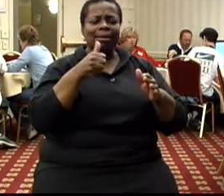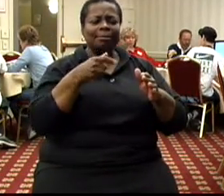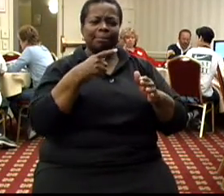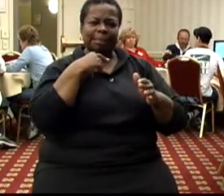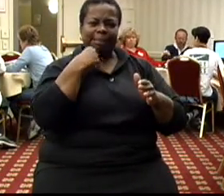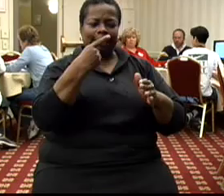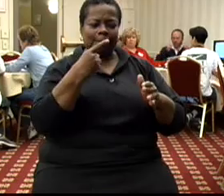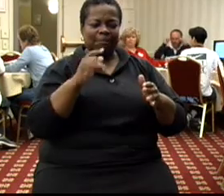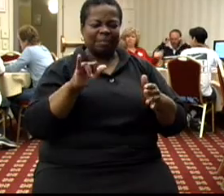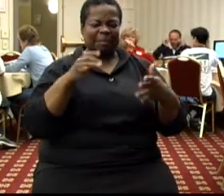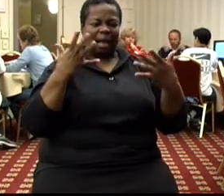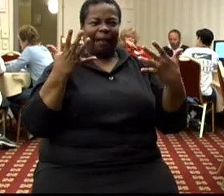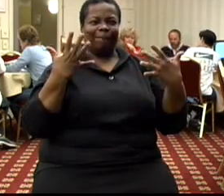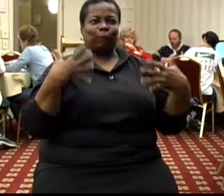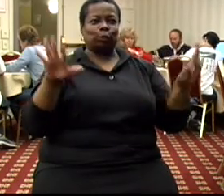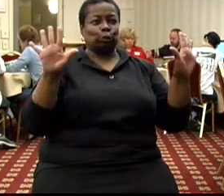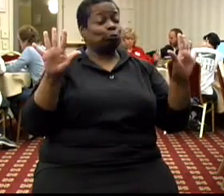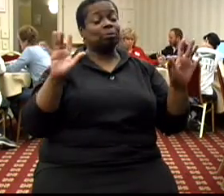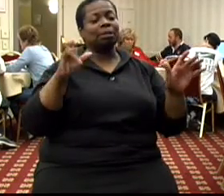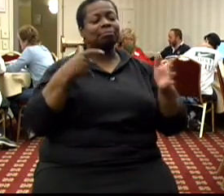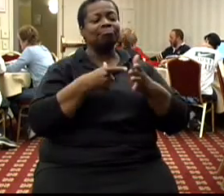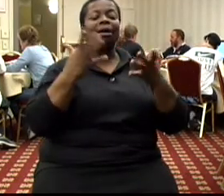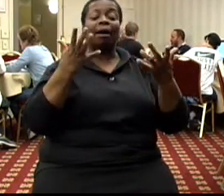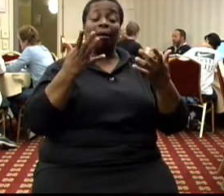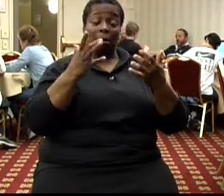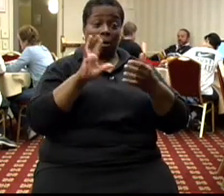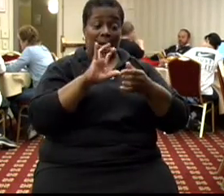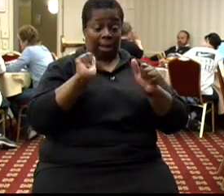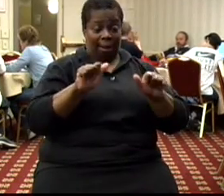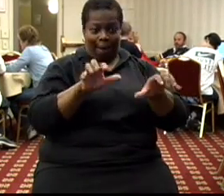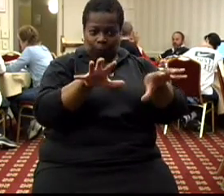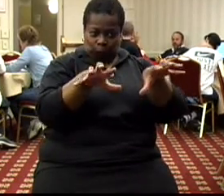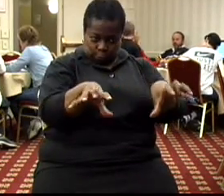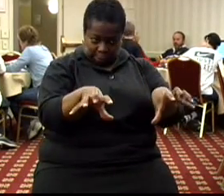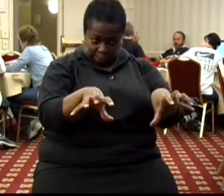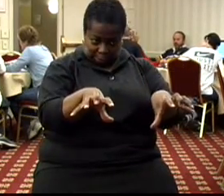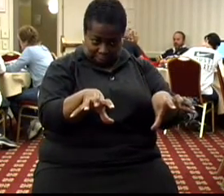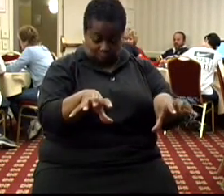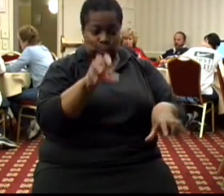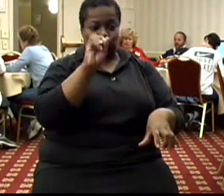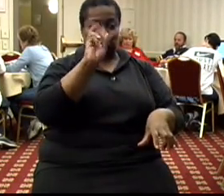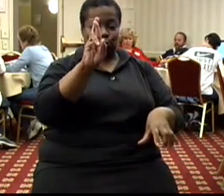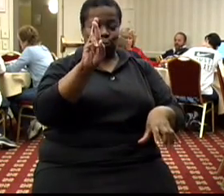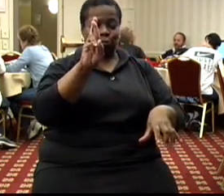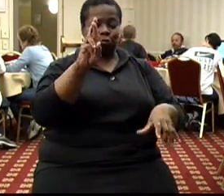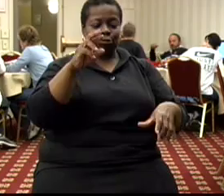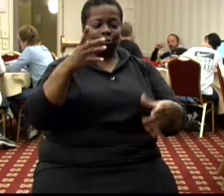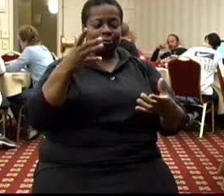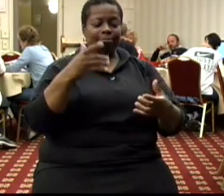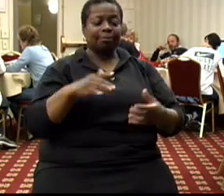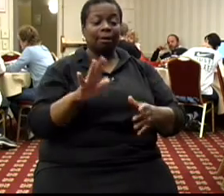And at the end of the story, you don't say, "the end." You can freeze yourself,